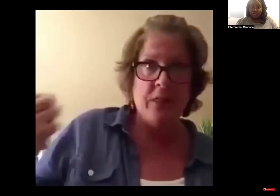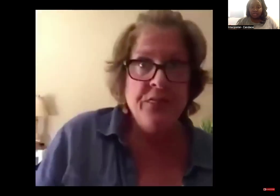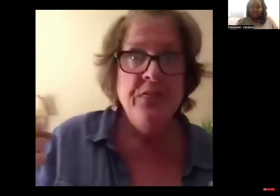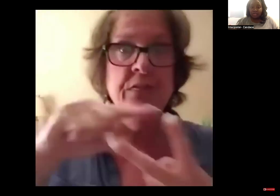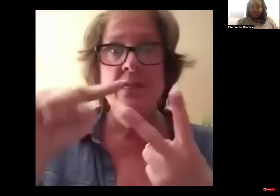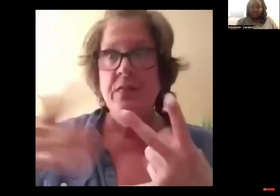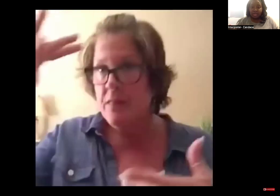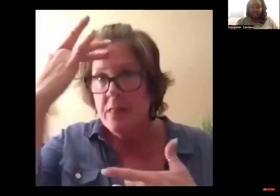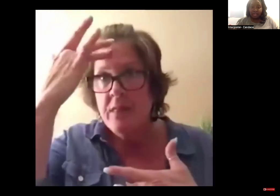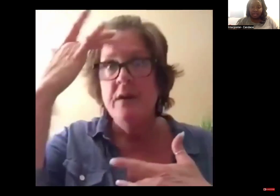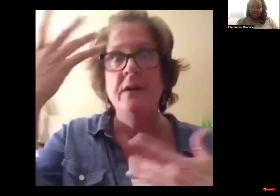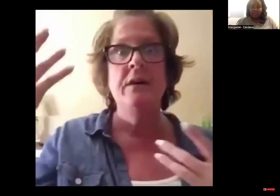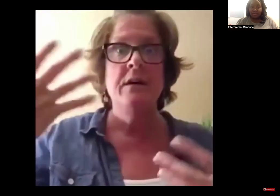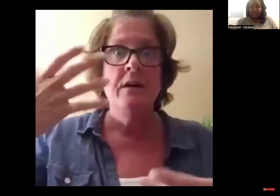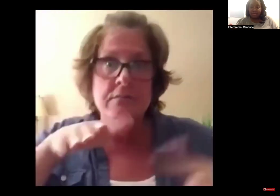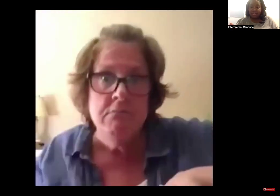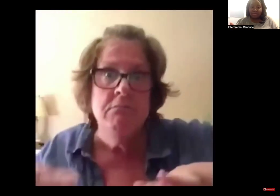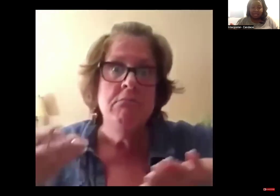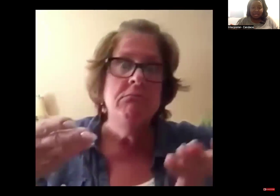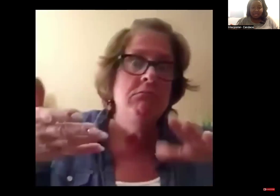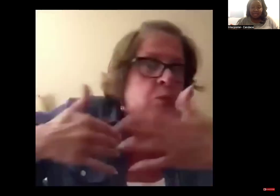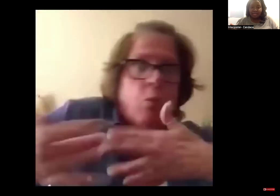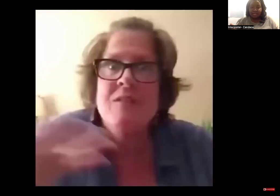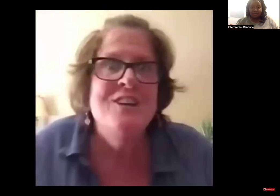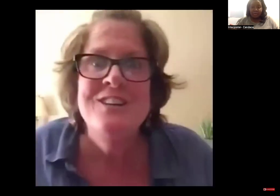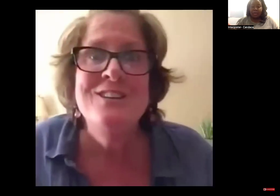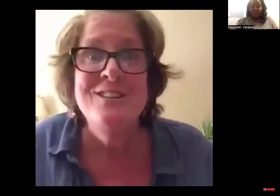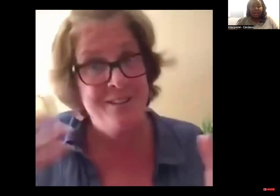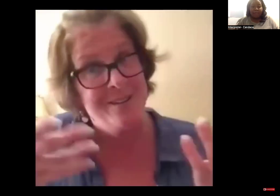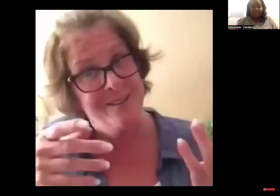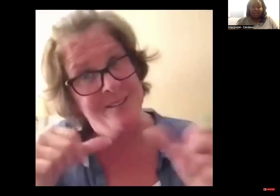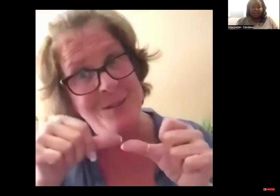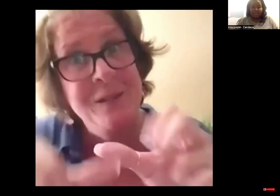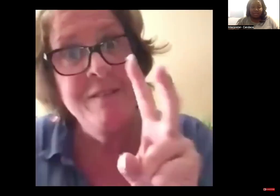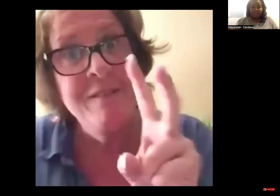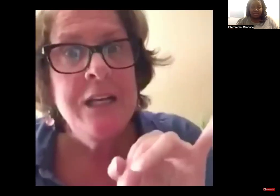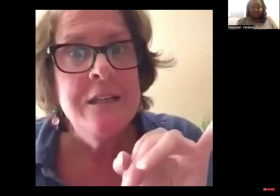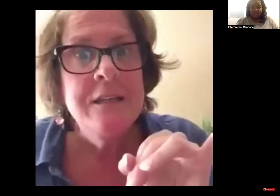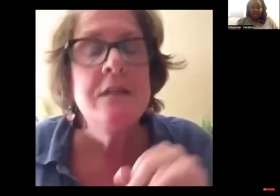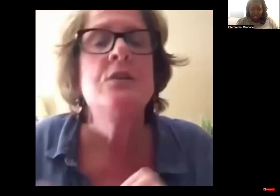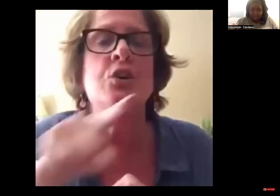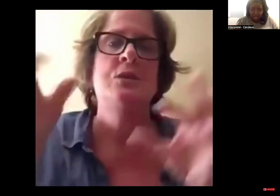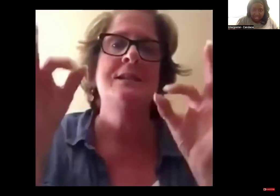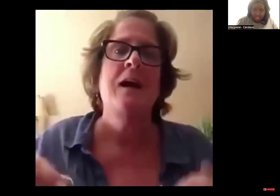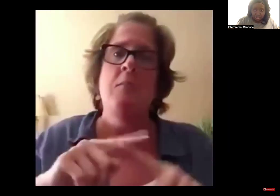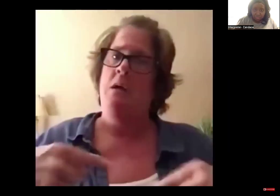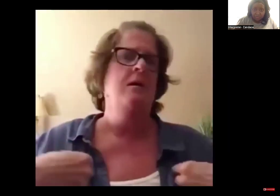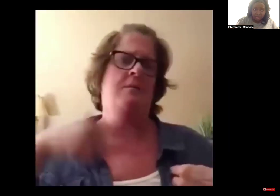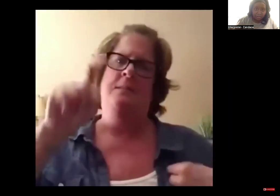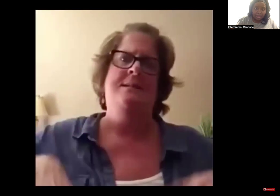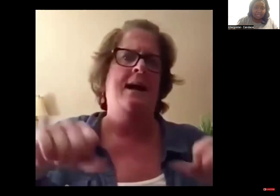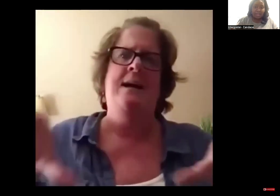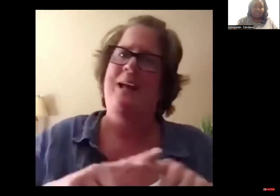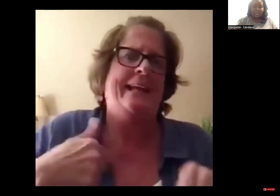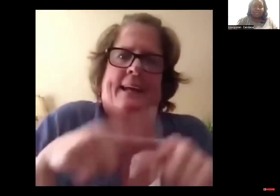future healthcare when you get sick, whatever happens. Are you going to continue